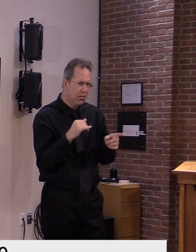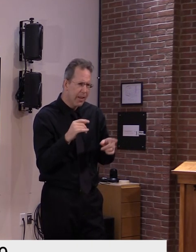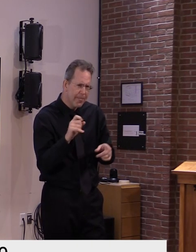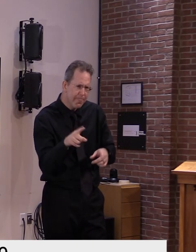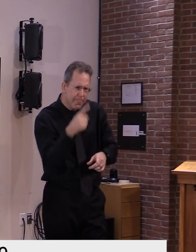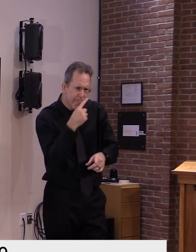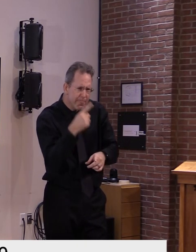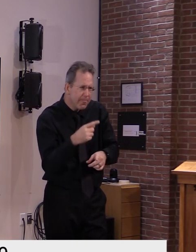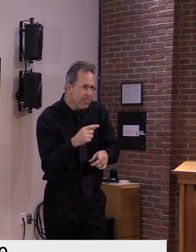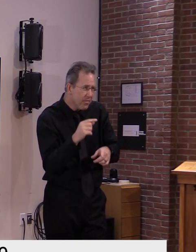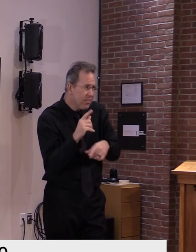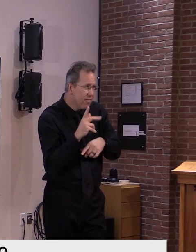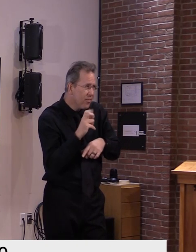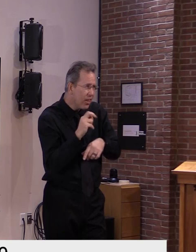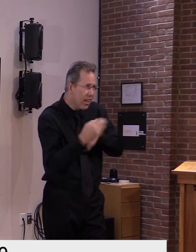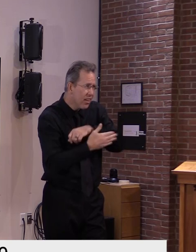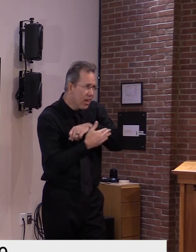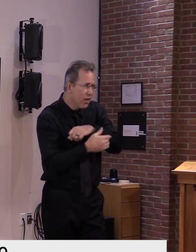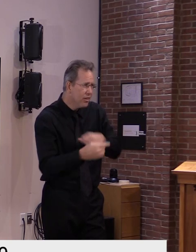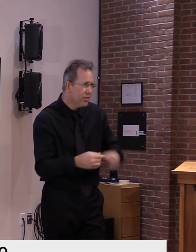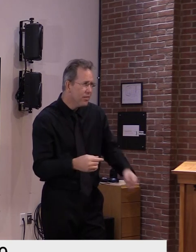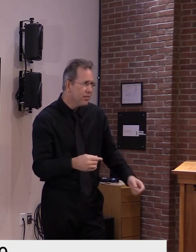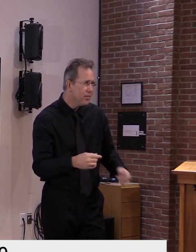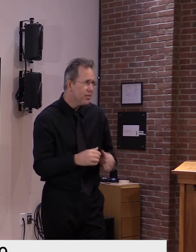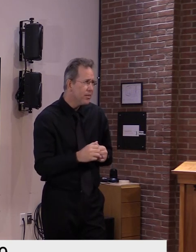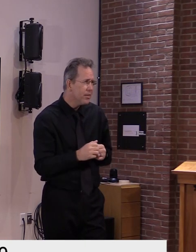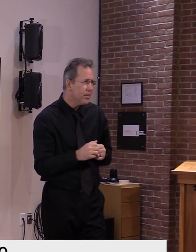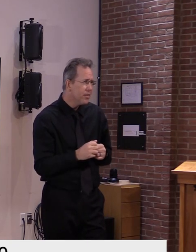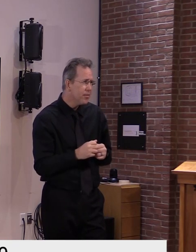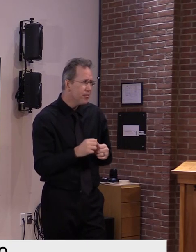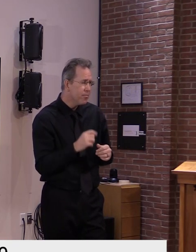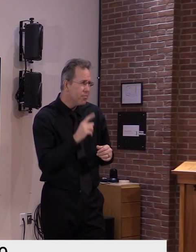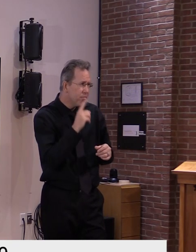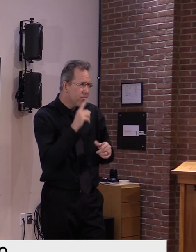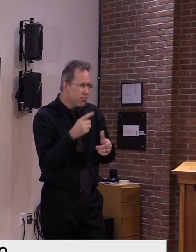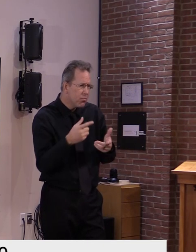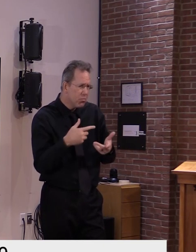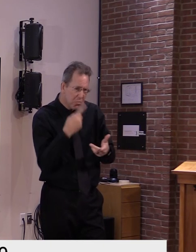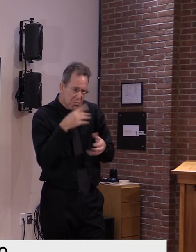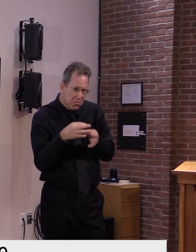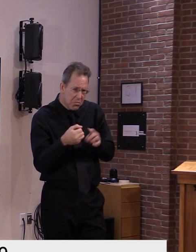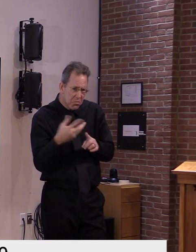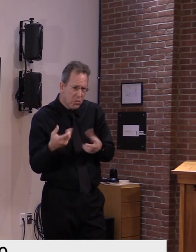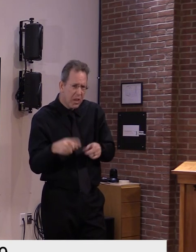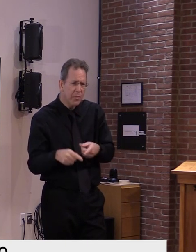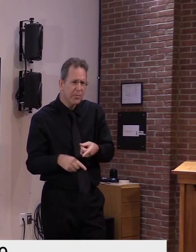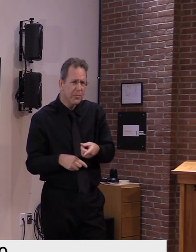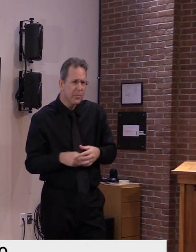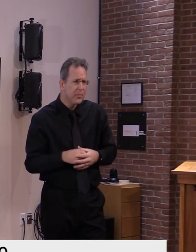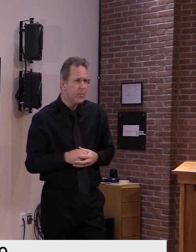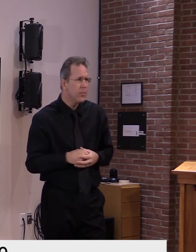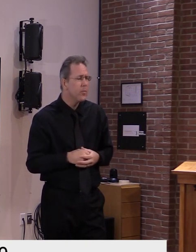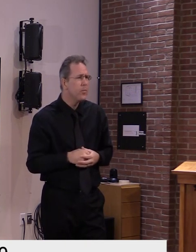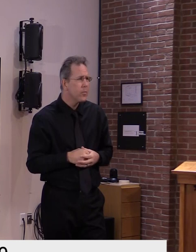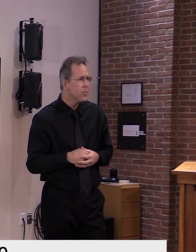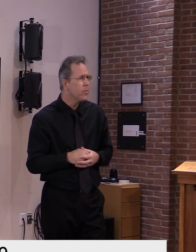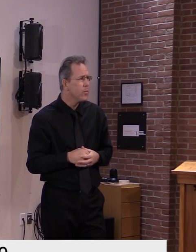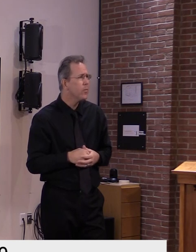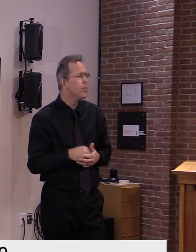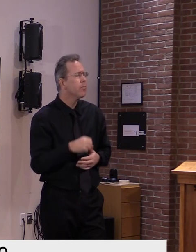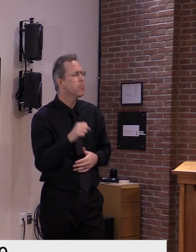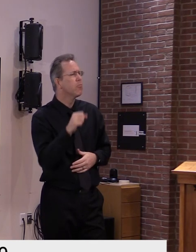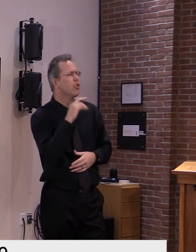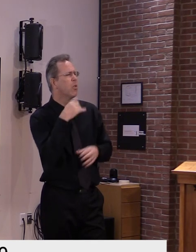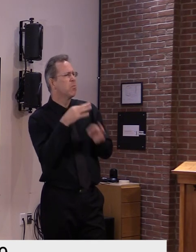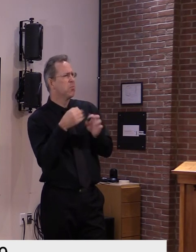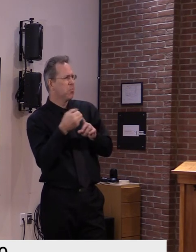can you shed some light on this, Franklin County? Yeah, sure, Governor. We do have